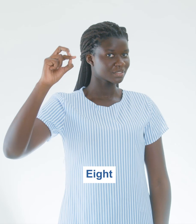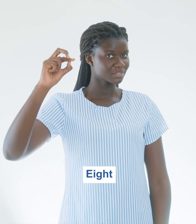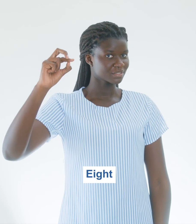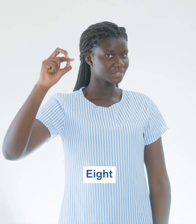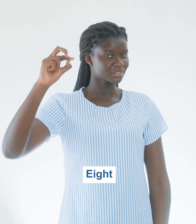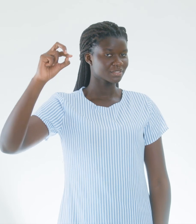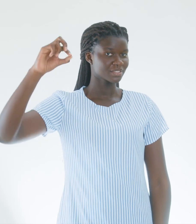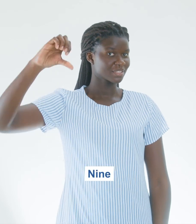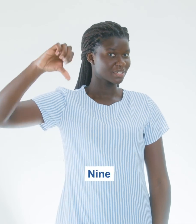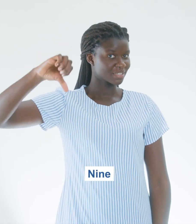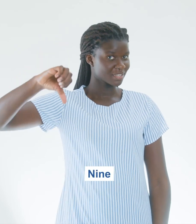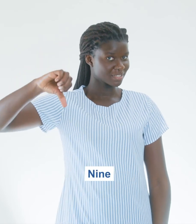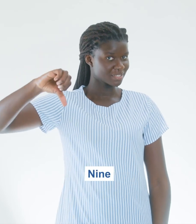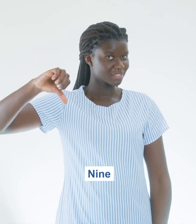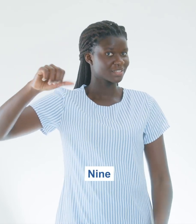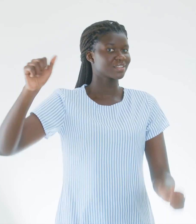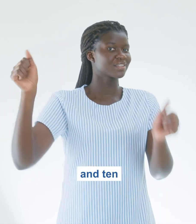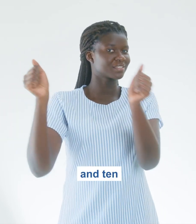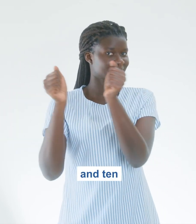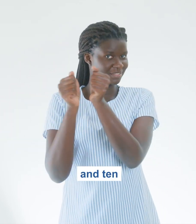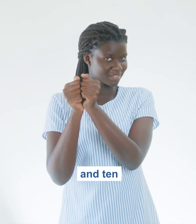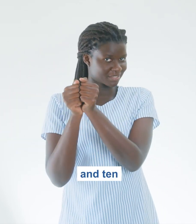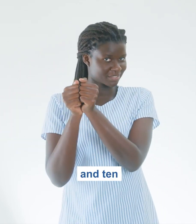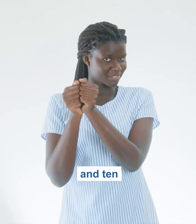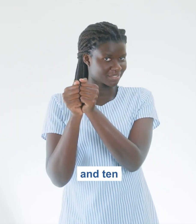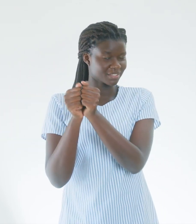8, 9, and 10.